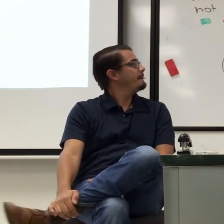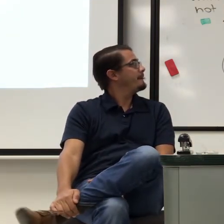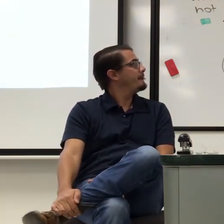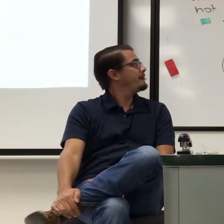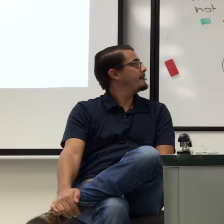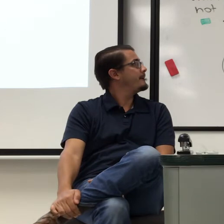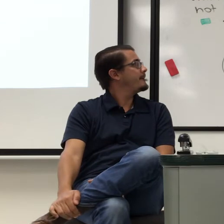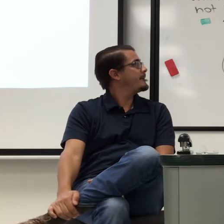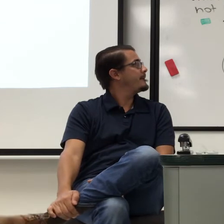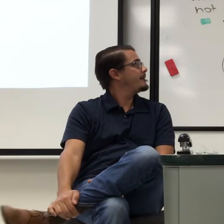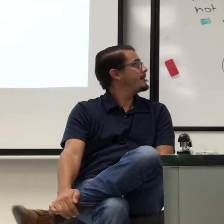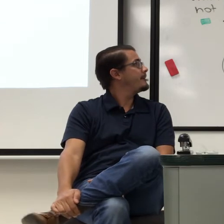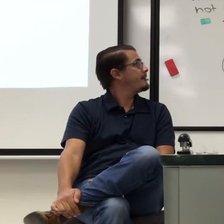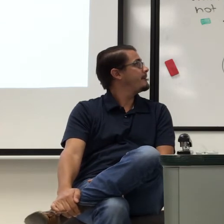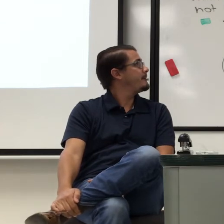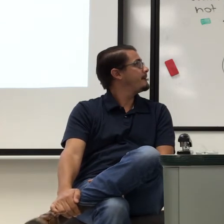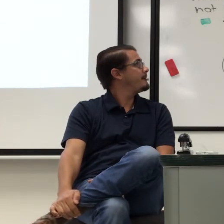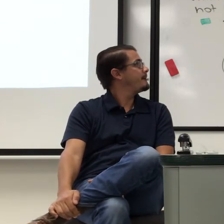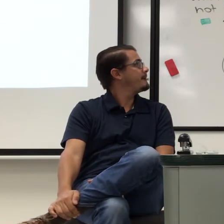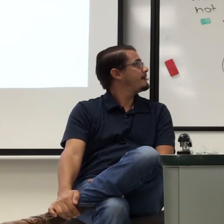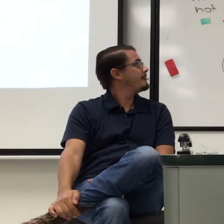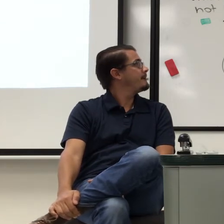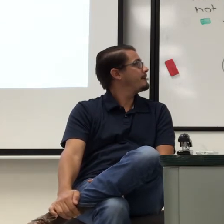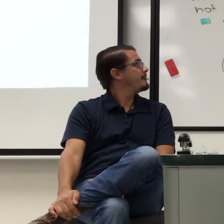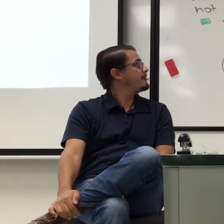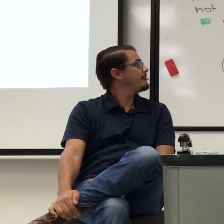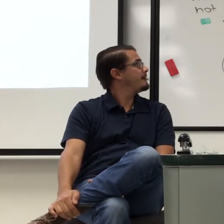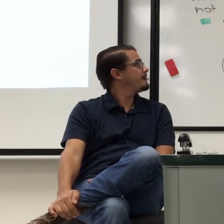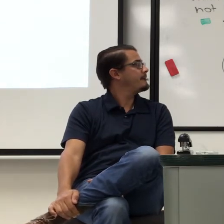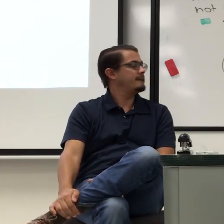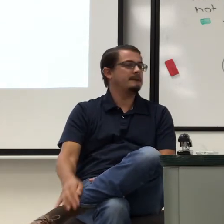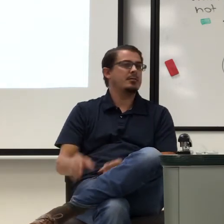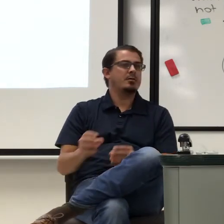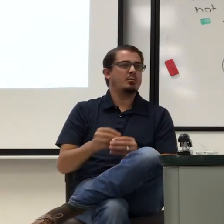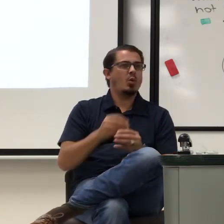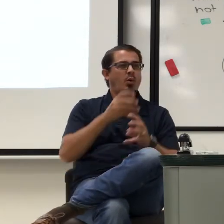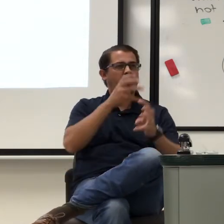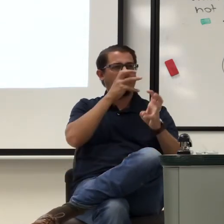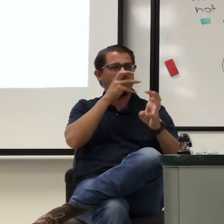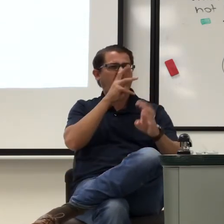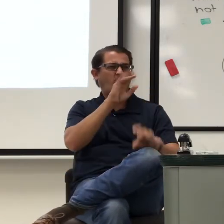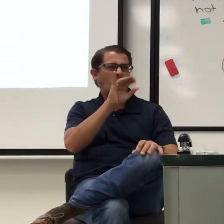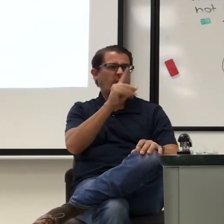And they have that rigid ring structure.